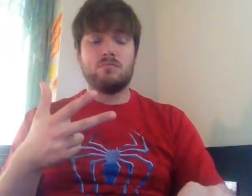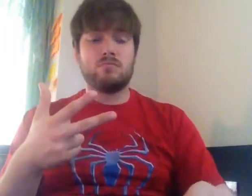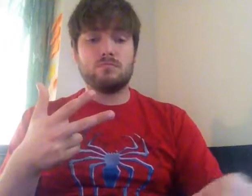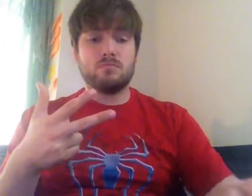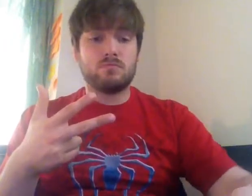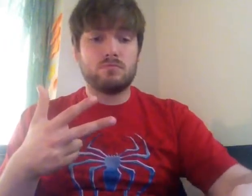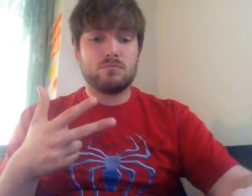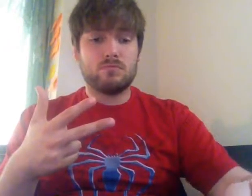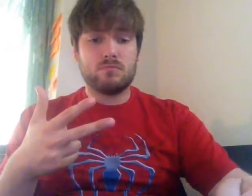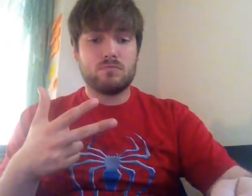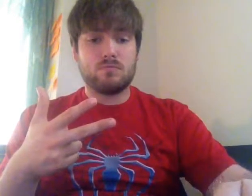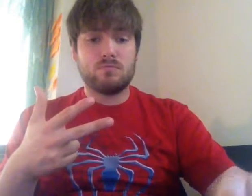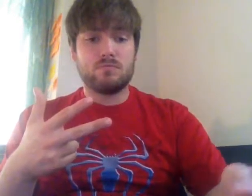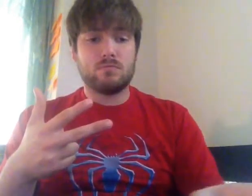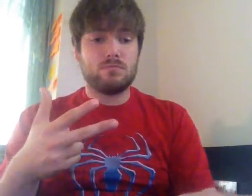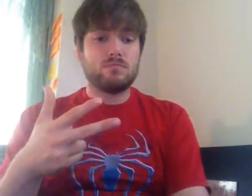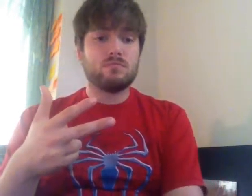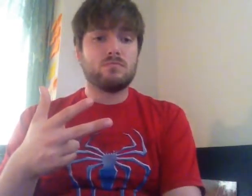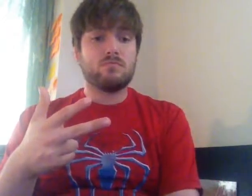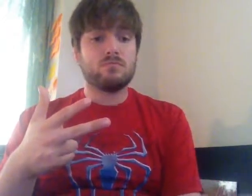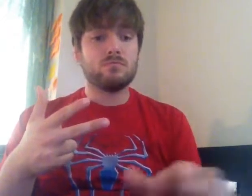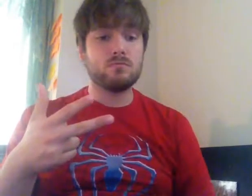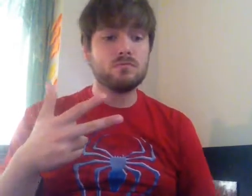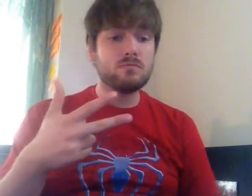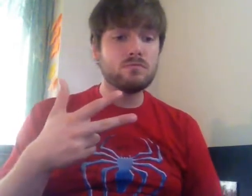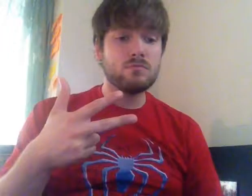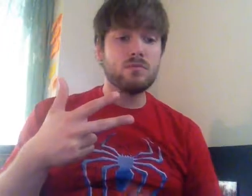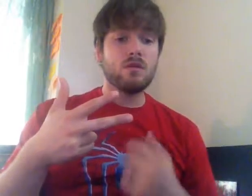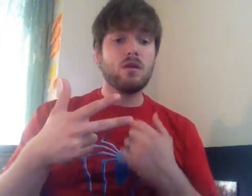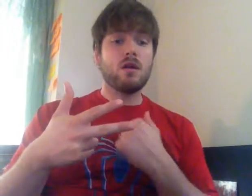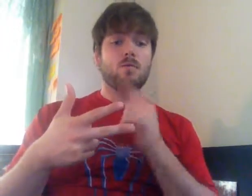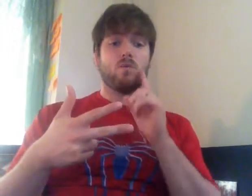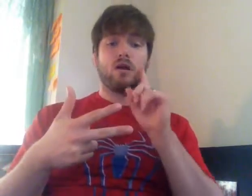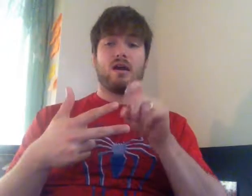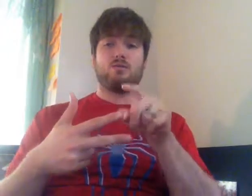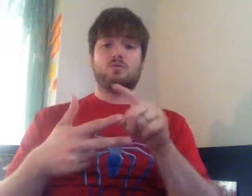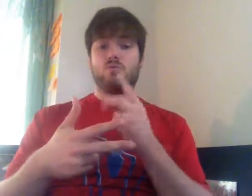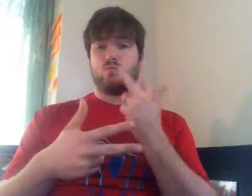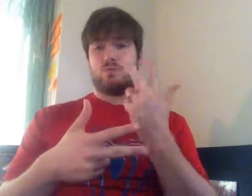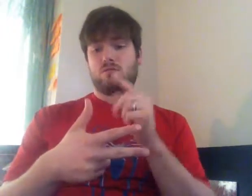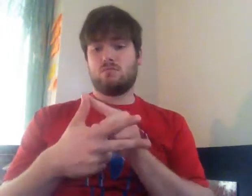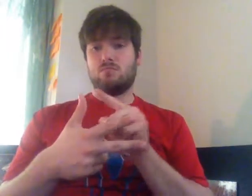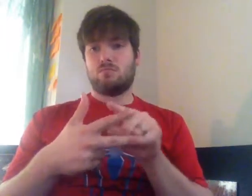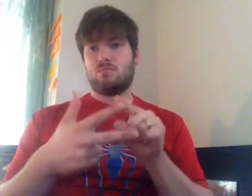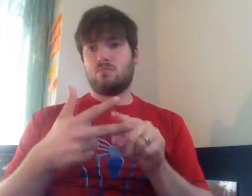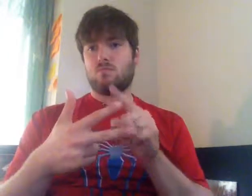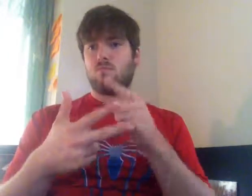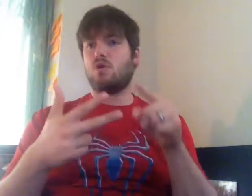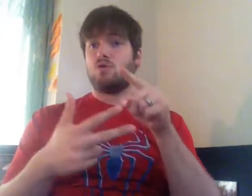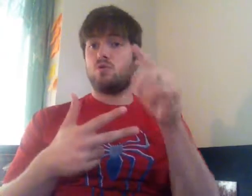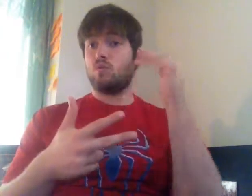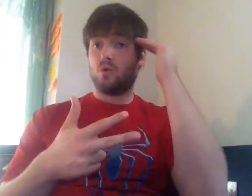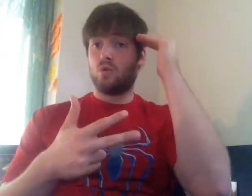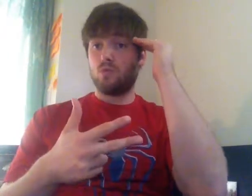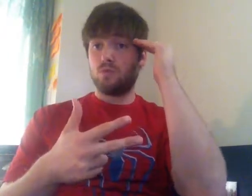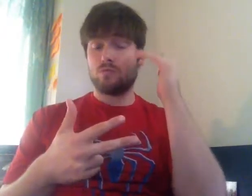now for a few days. Is it going to last? Are we going to see another tropical system come out of this area? We've seen